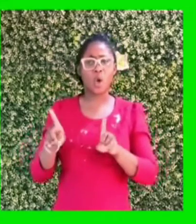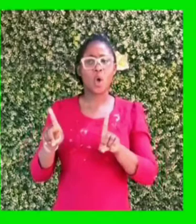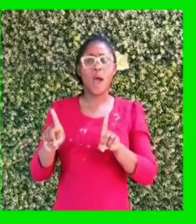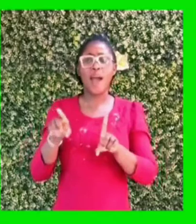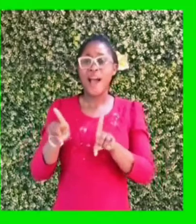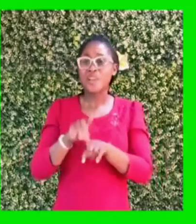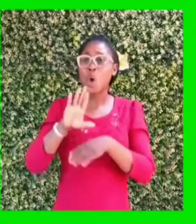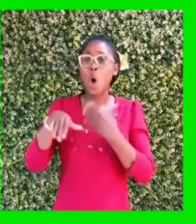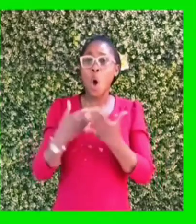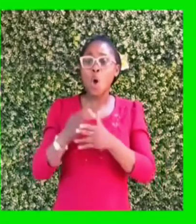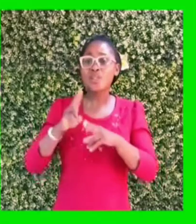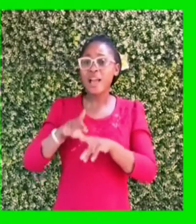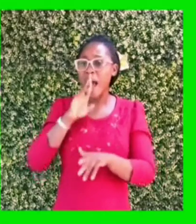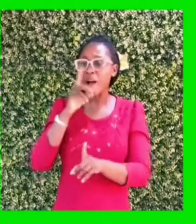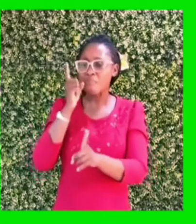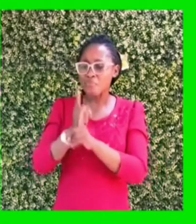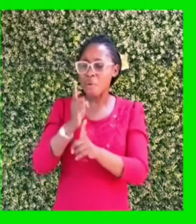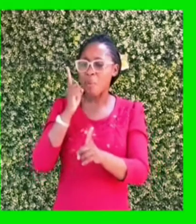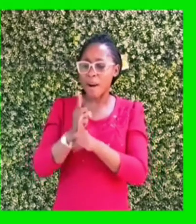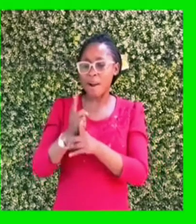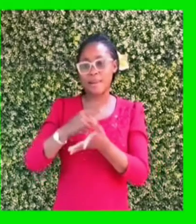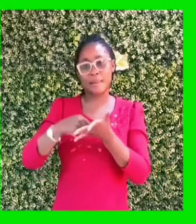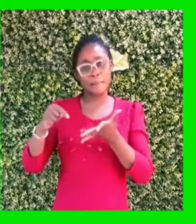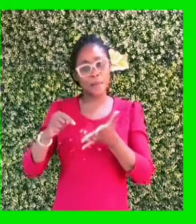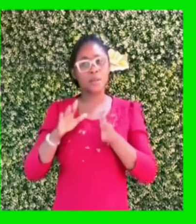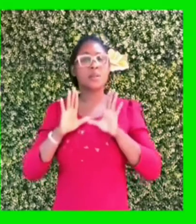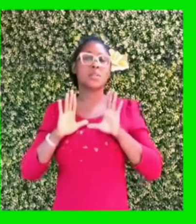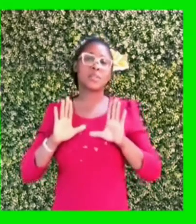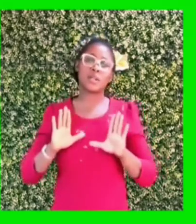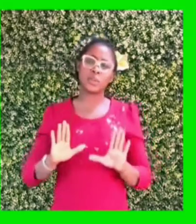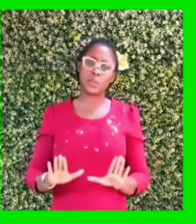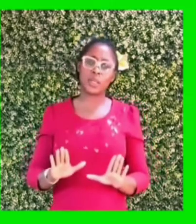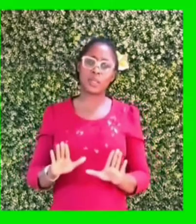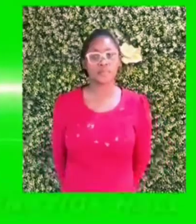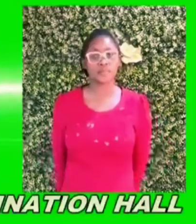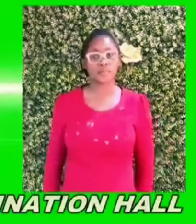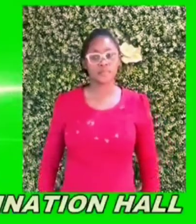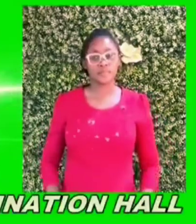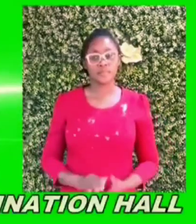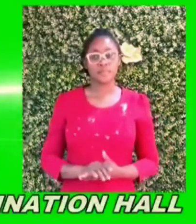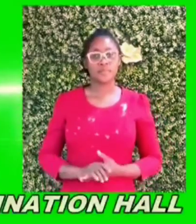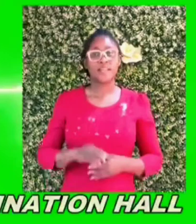as all seats have been distinctively marked, and then settle down.